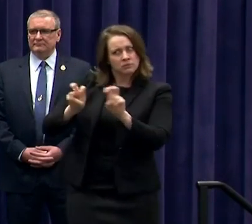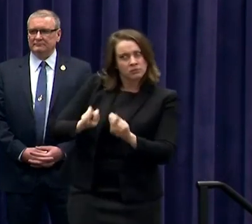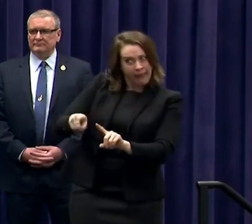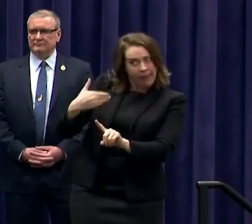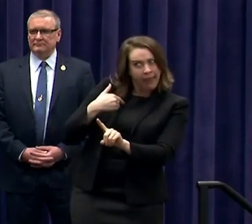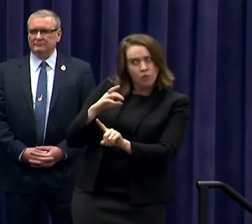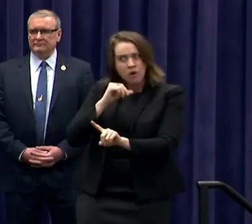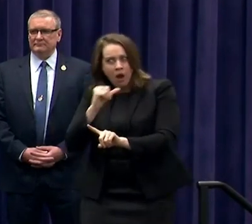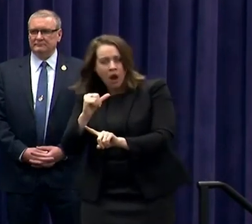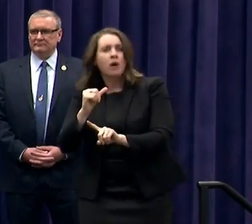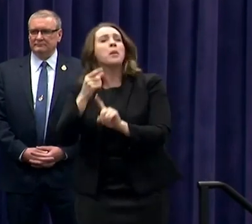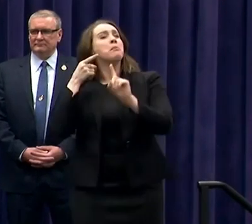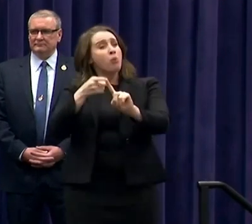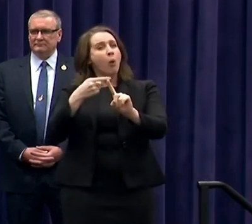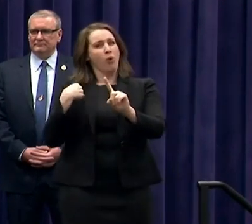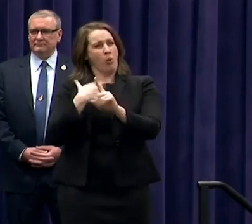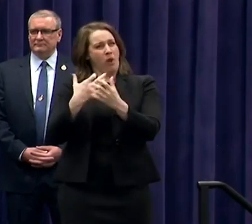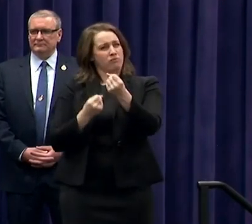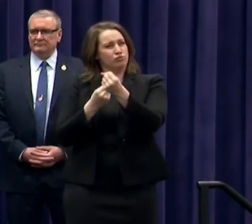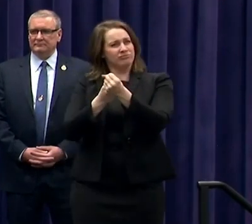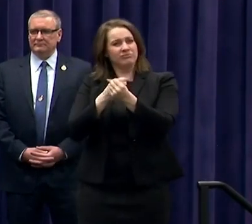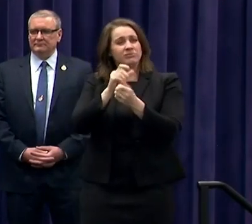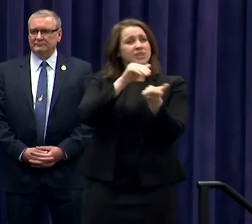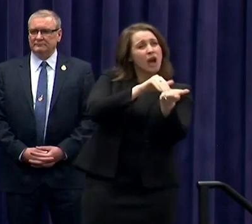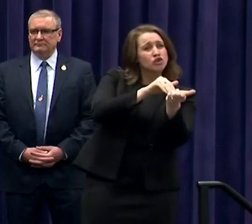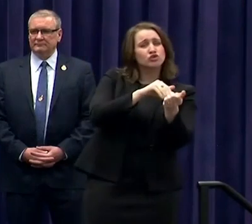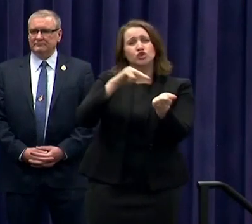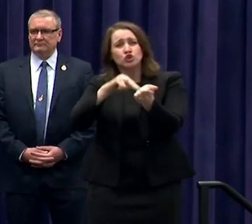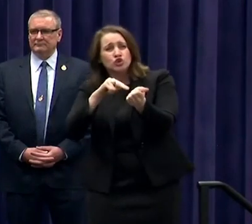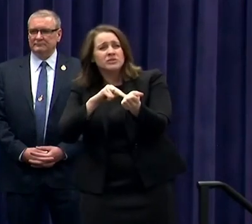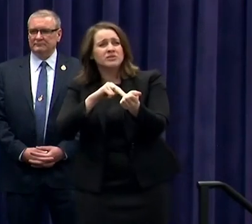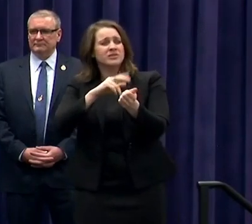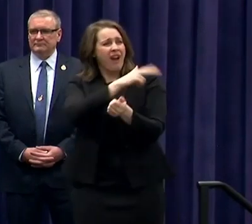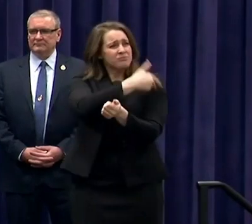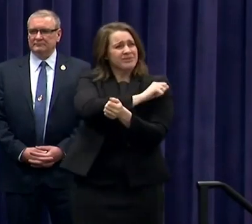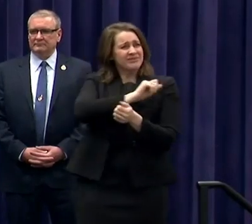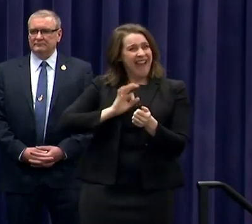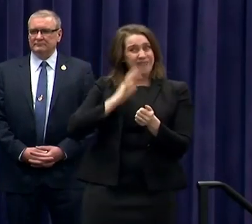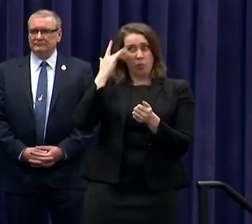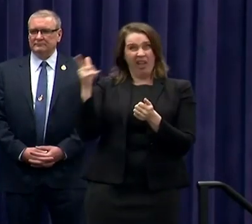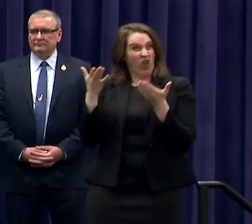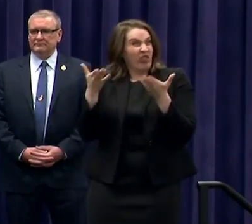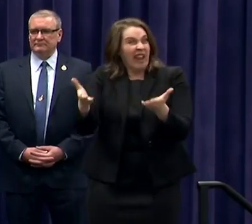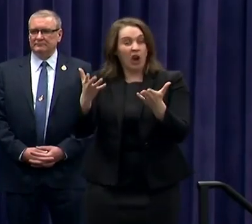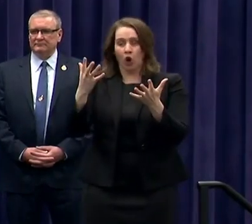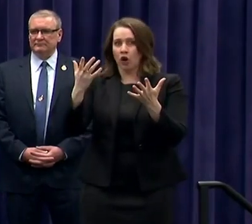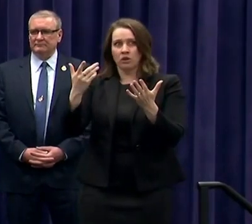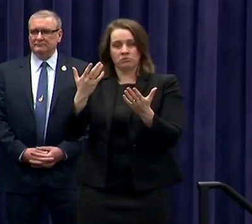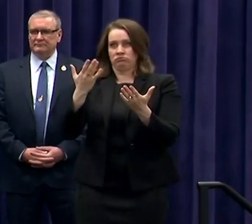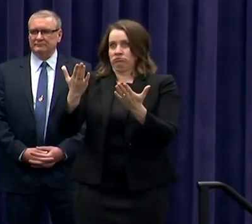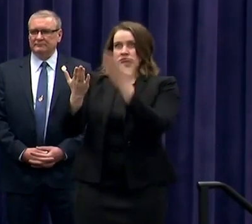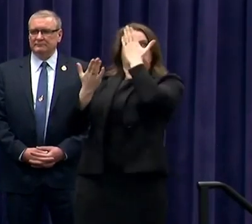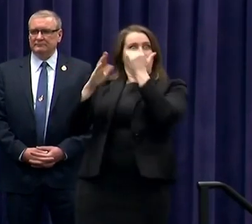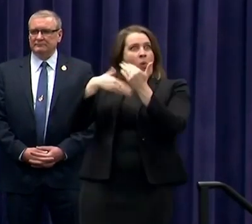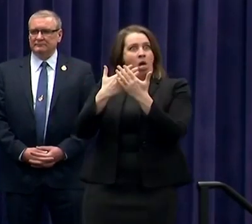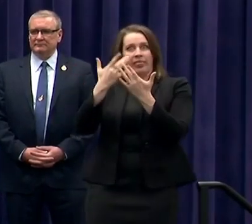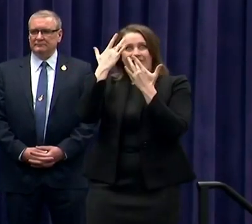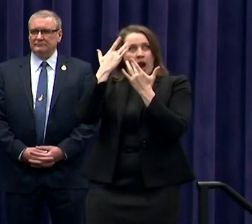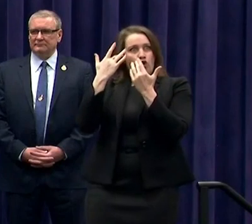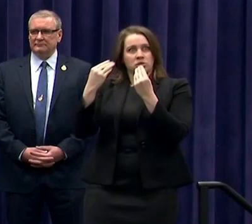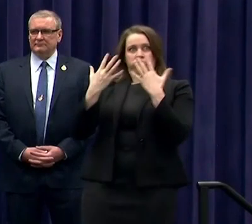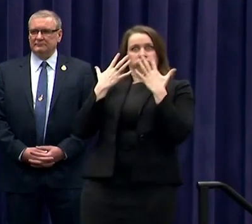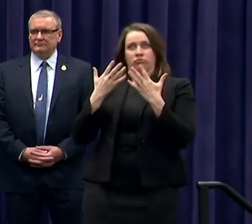that we're supporting the healthcare workers, because they're also clearly on the front lines, and we've done a number of things to support them, but also our